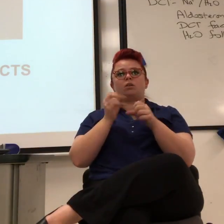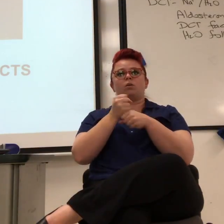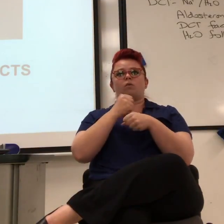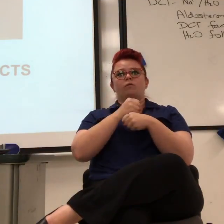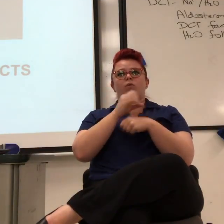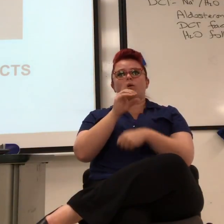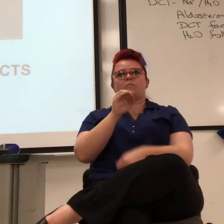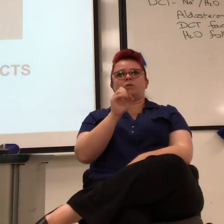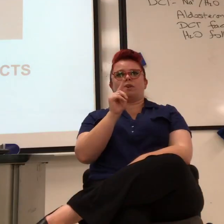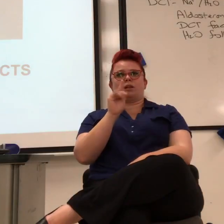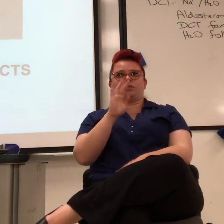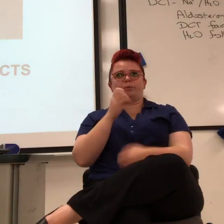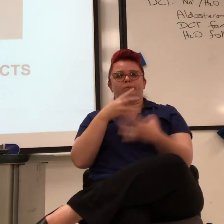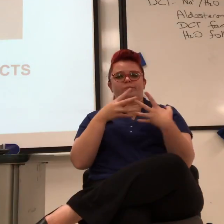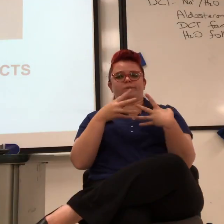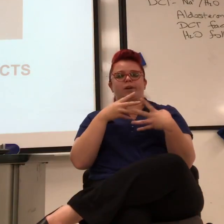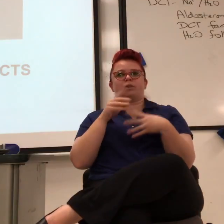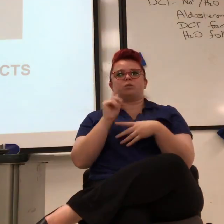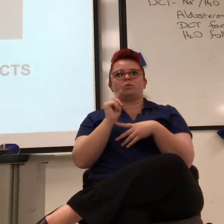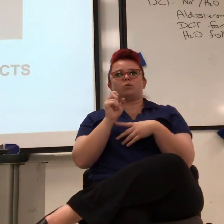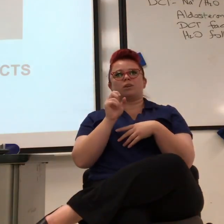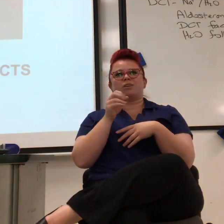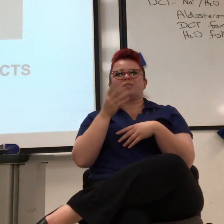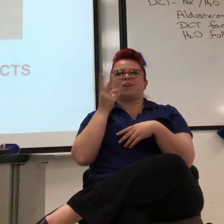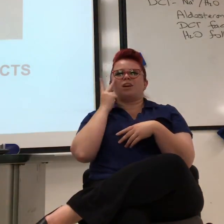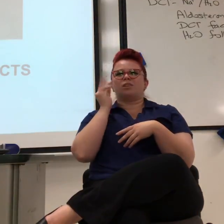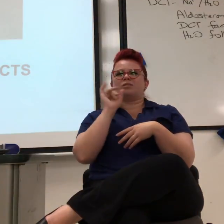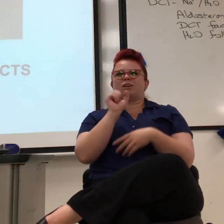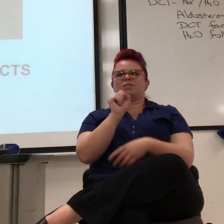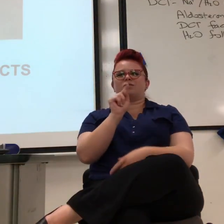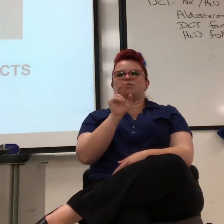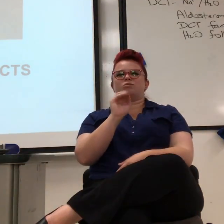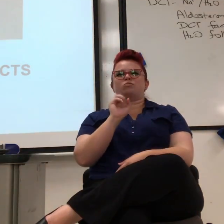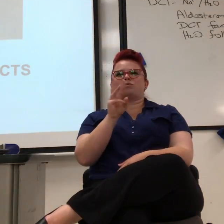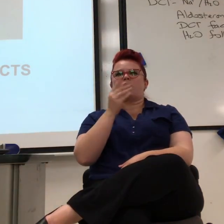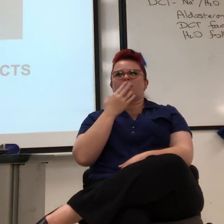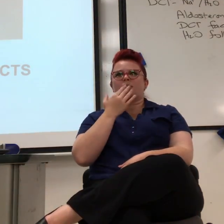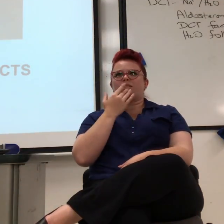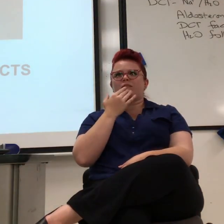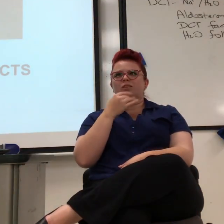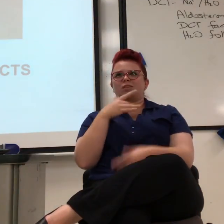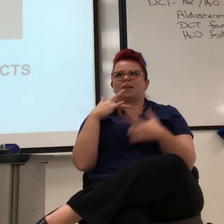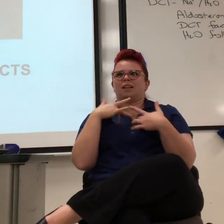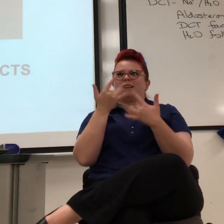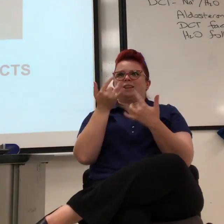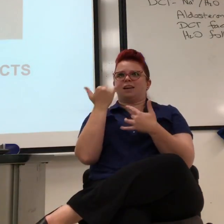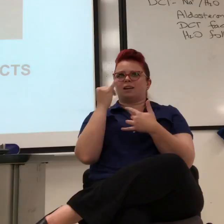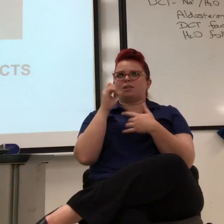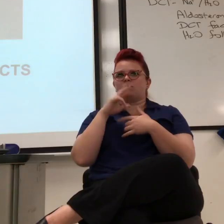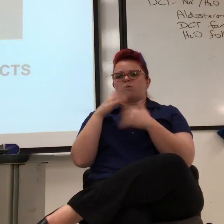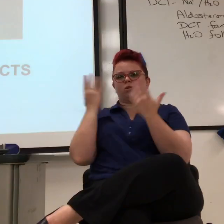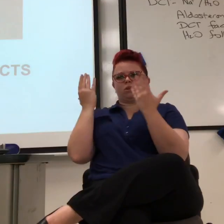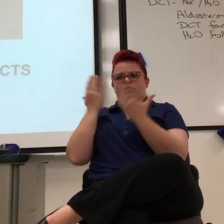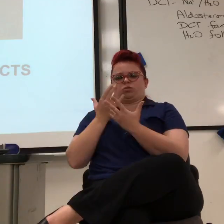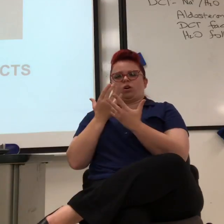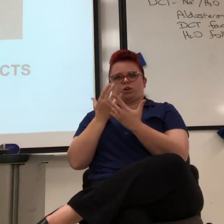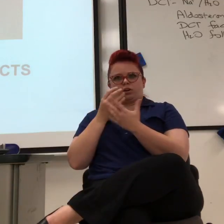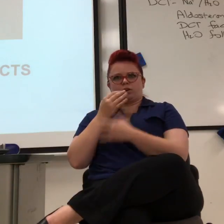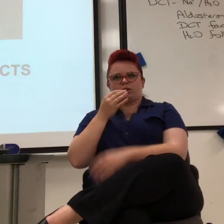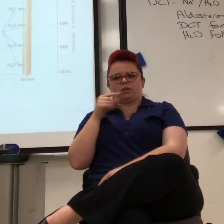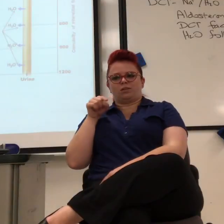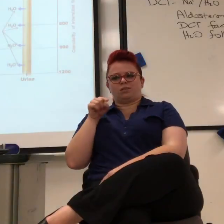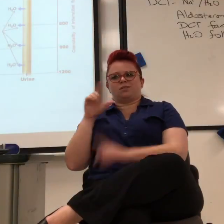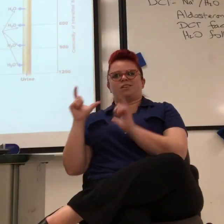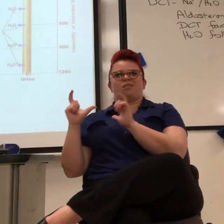urine, which is kind of like the color of straw, or this darker colored concentrated urine.